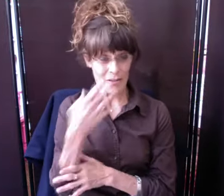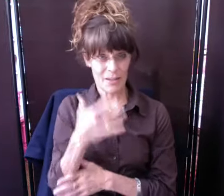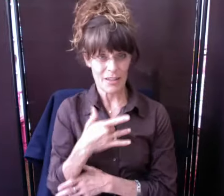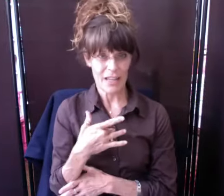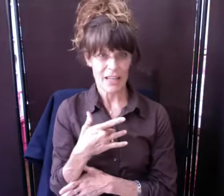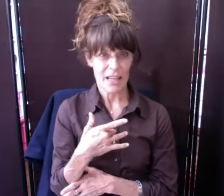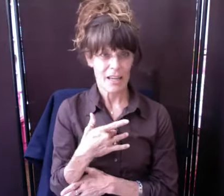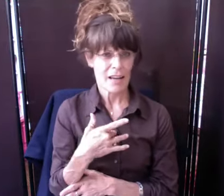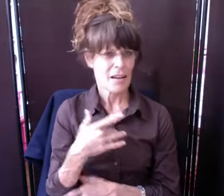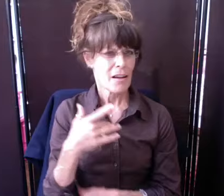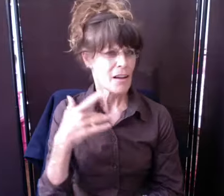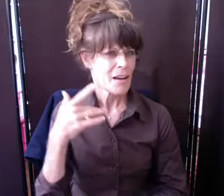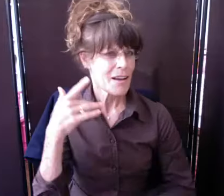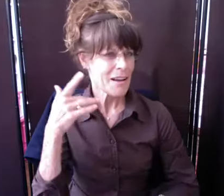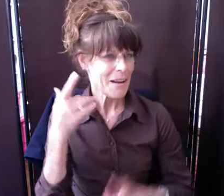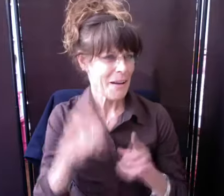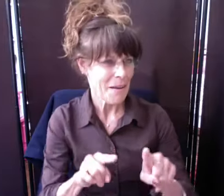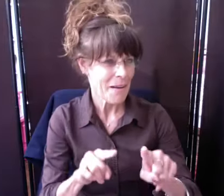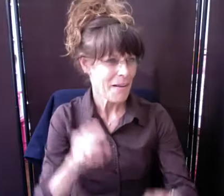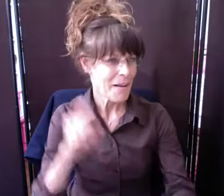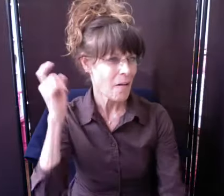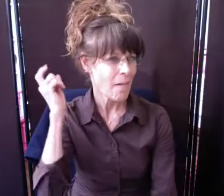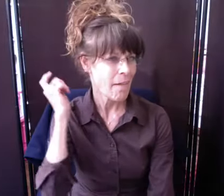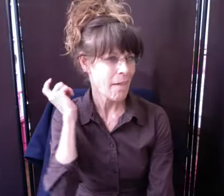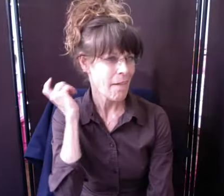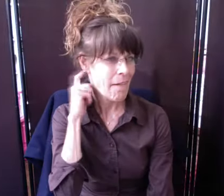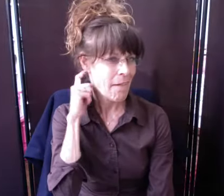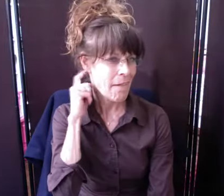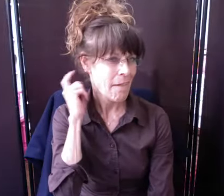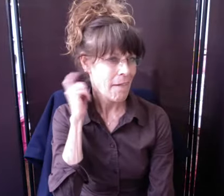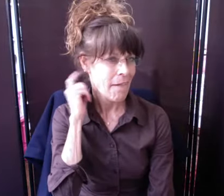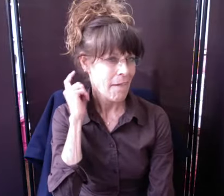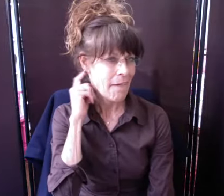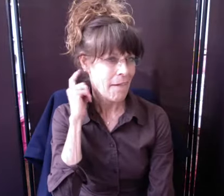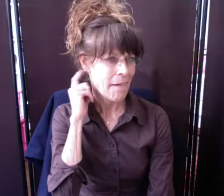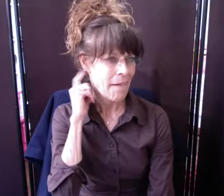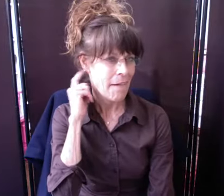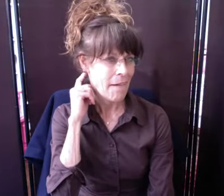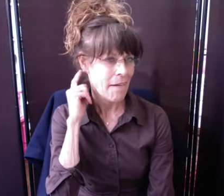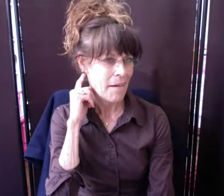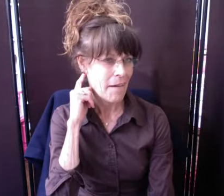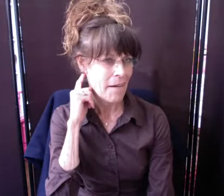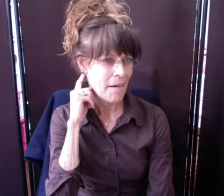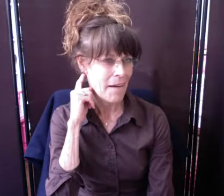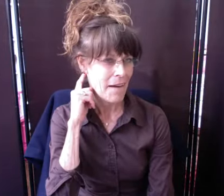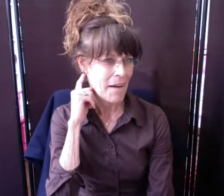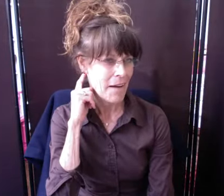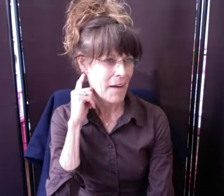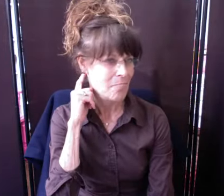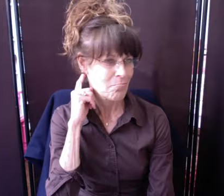that gut, that intuition. And it said, you're not to 21. And